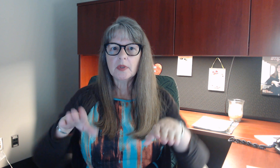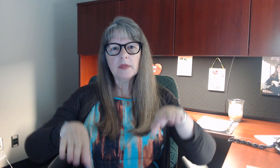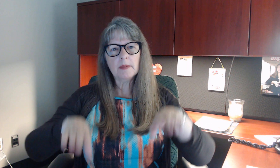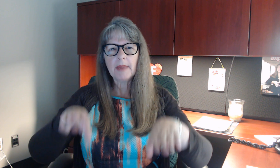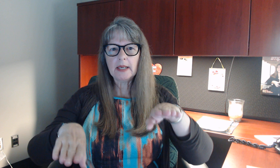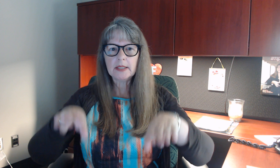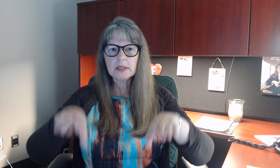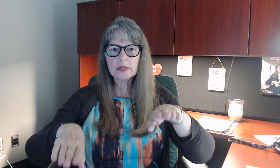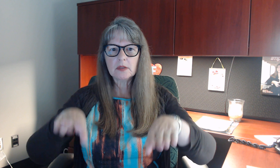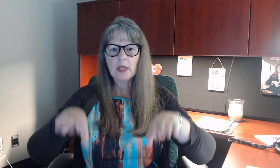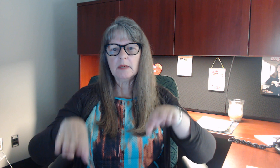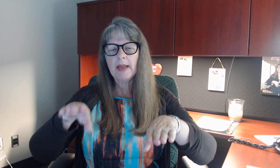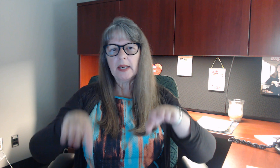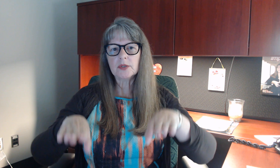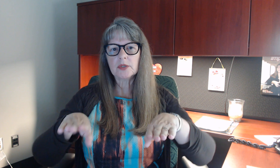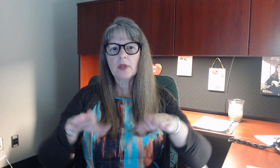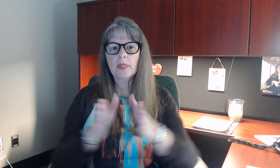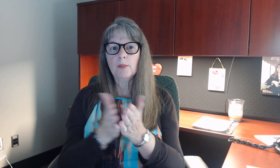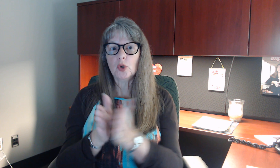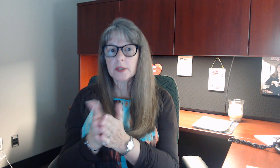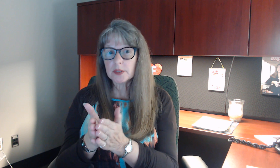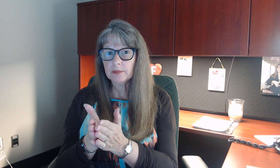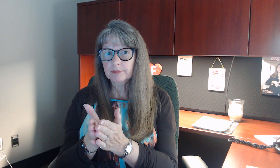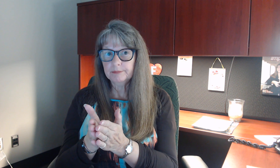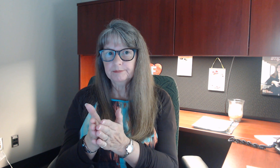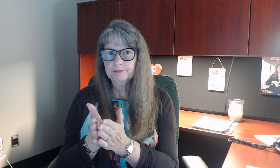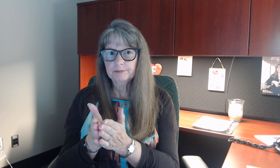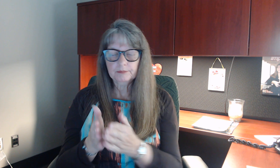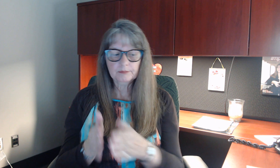then balance. I need to balance the books.